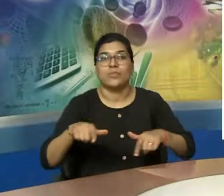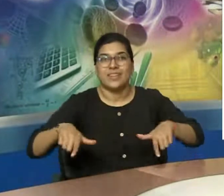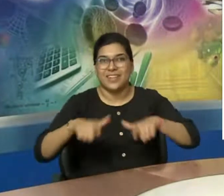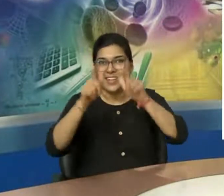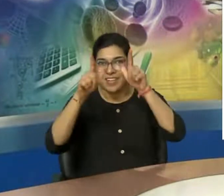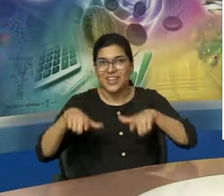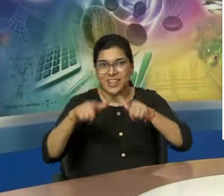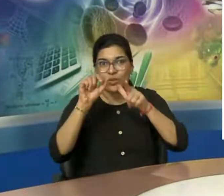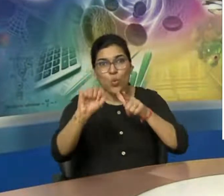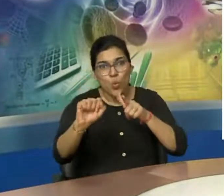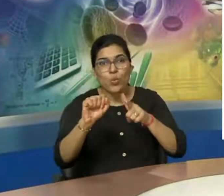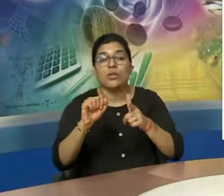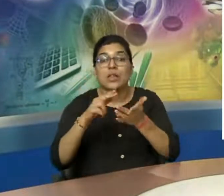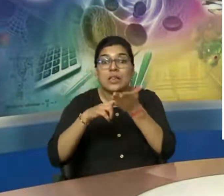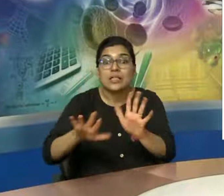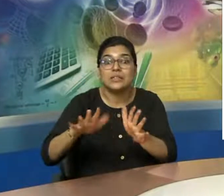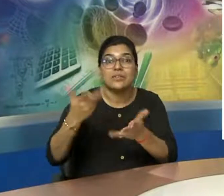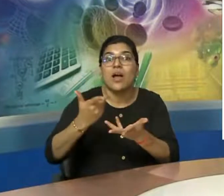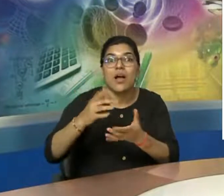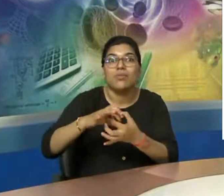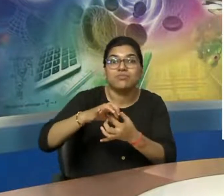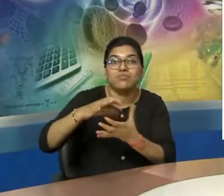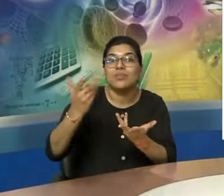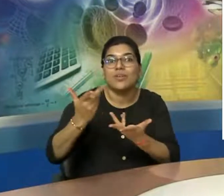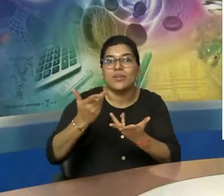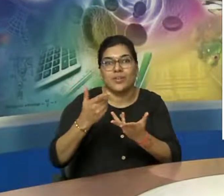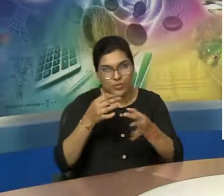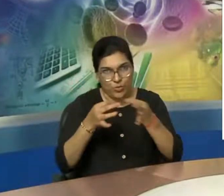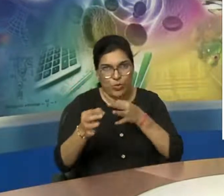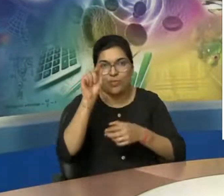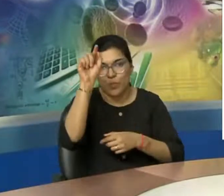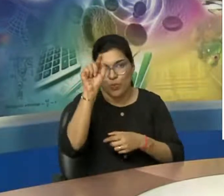And if we see the adaptation in other plants, we can see